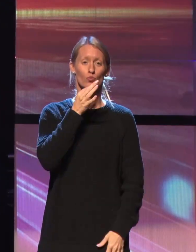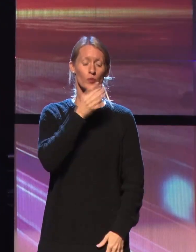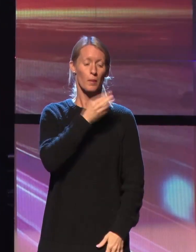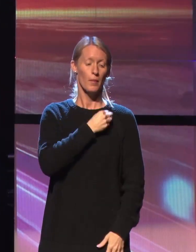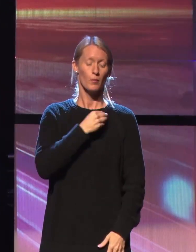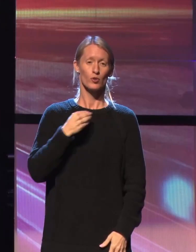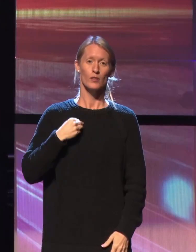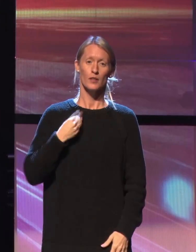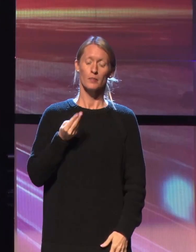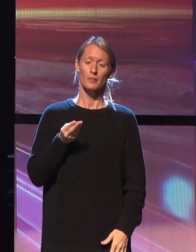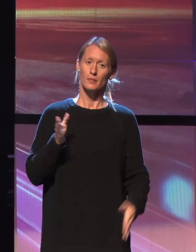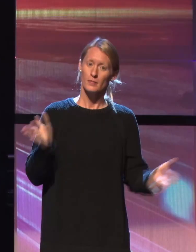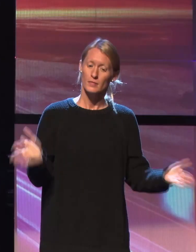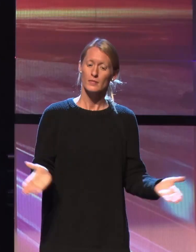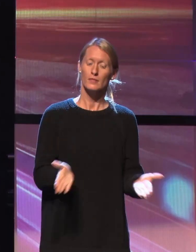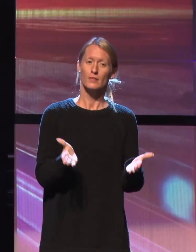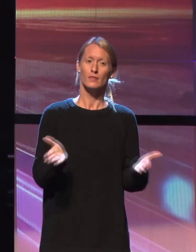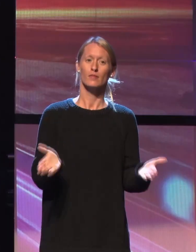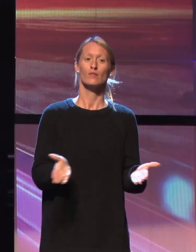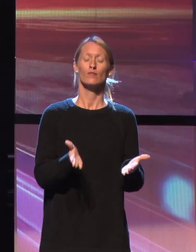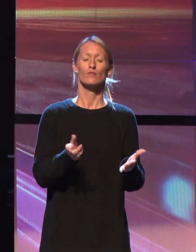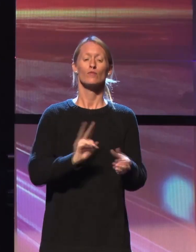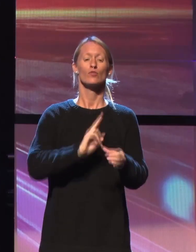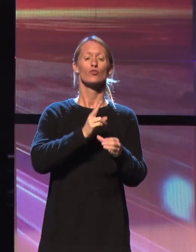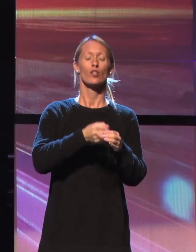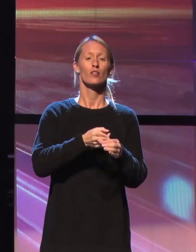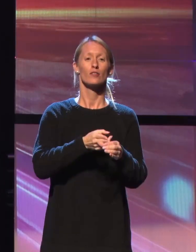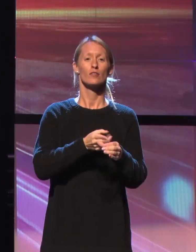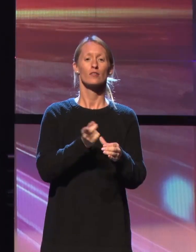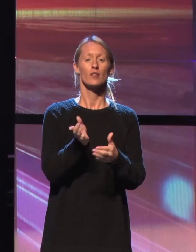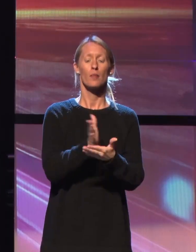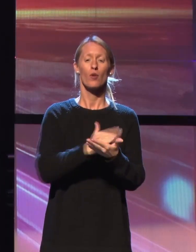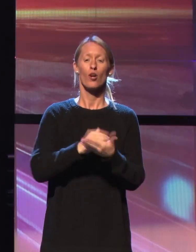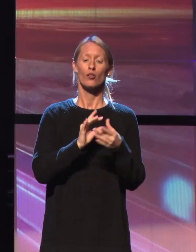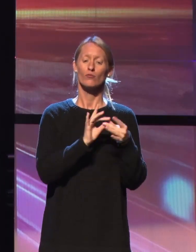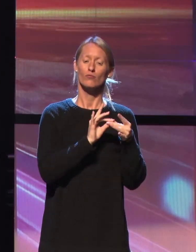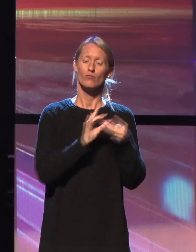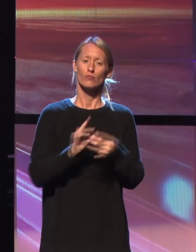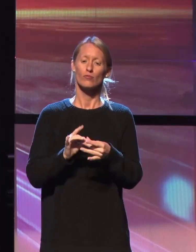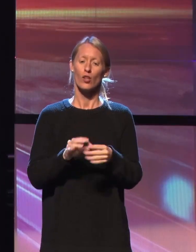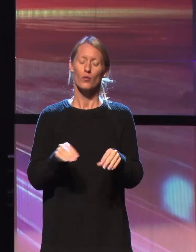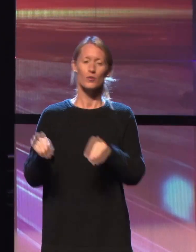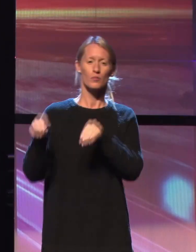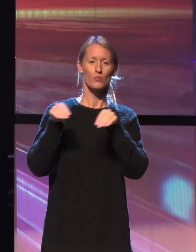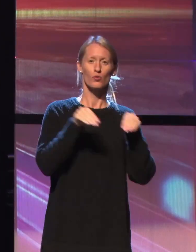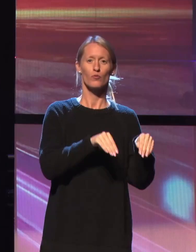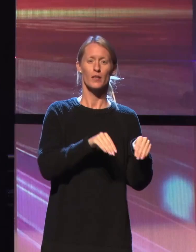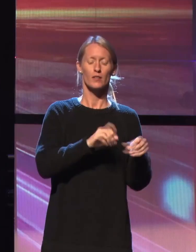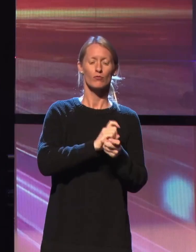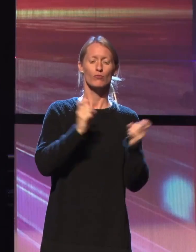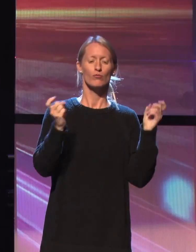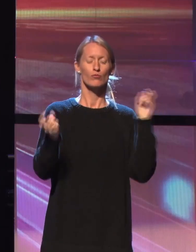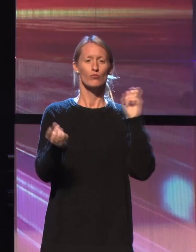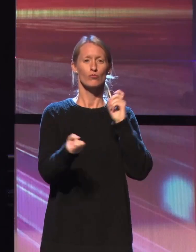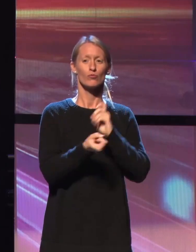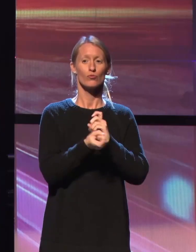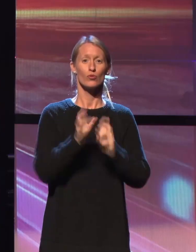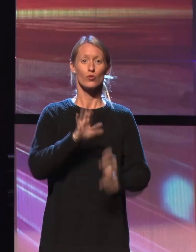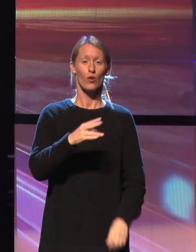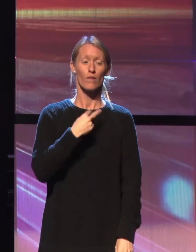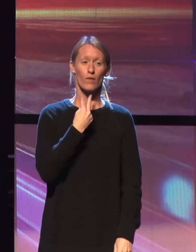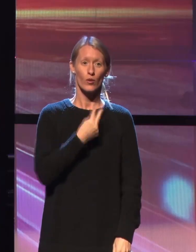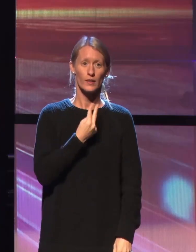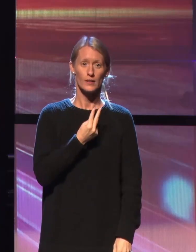join and become a part of this movement officially, in the sense of your voice matters, your heart and your